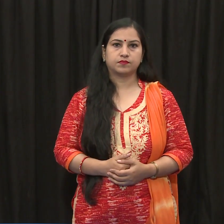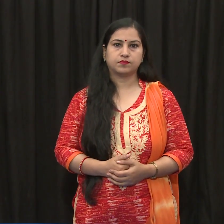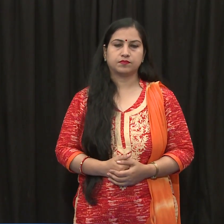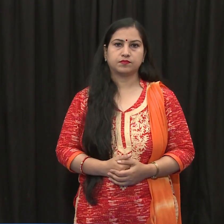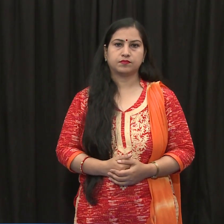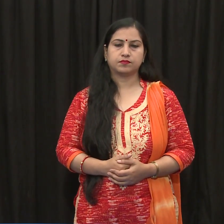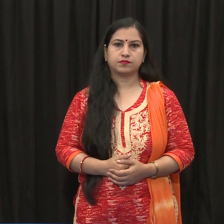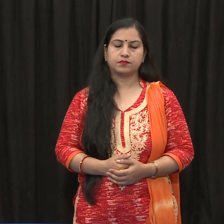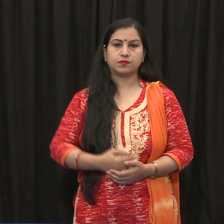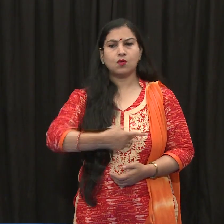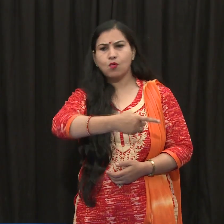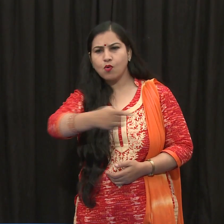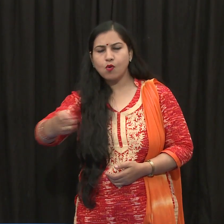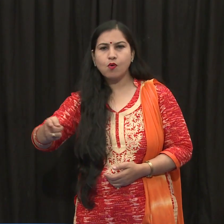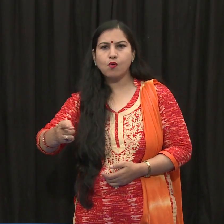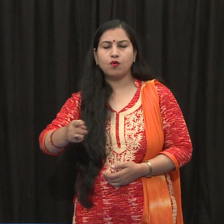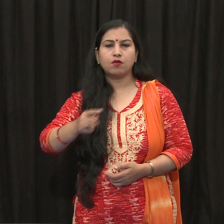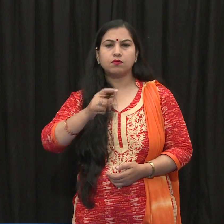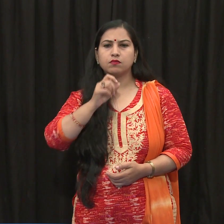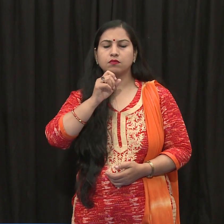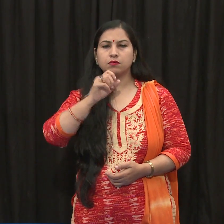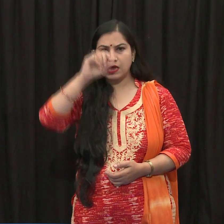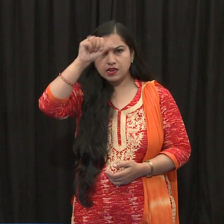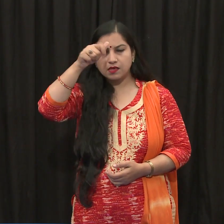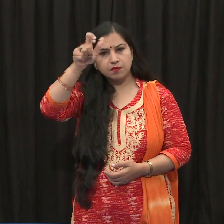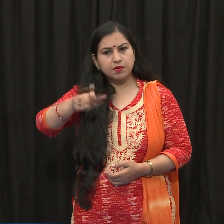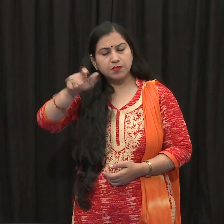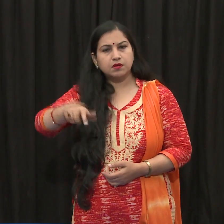Every Indian of 18 years and above